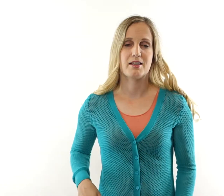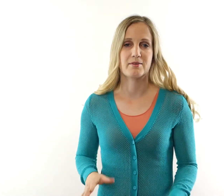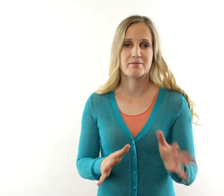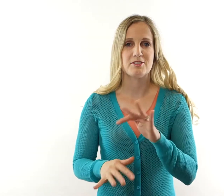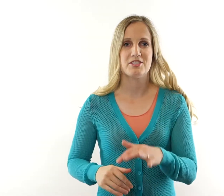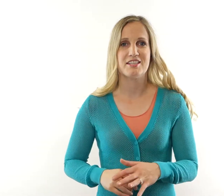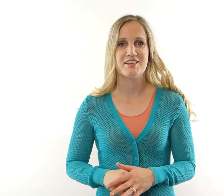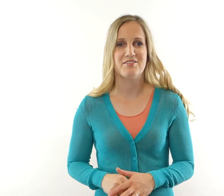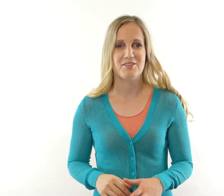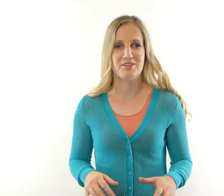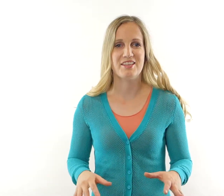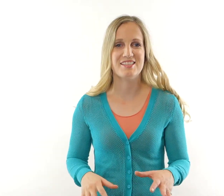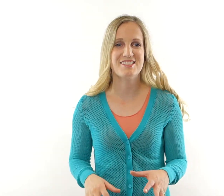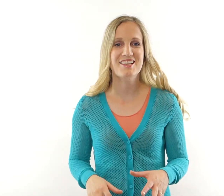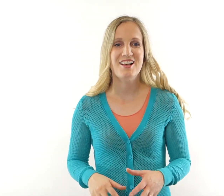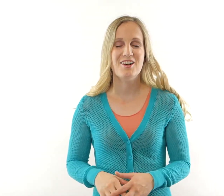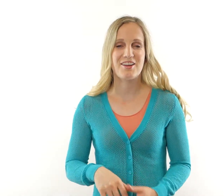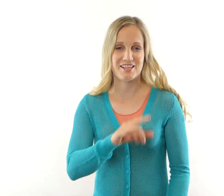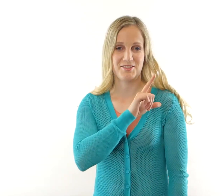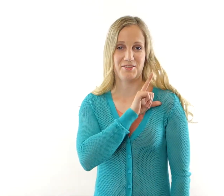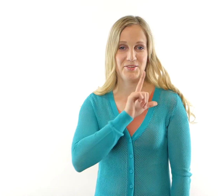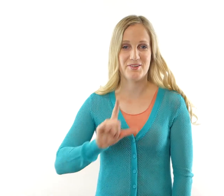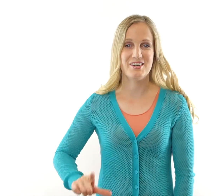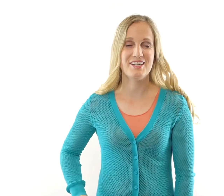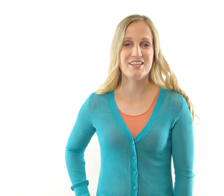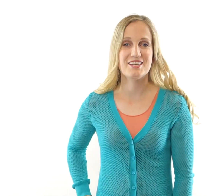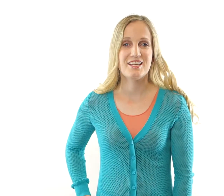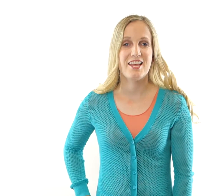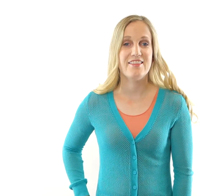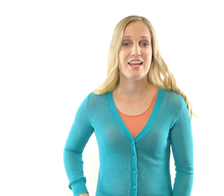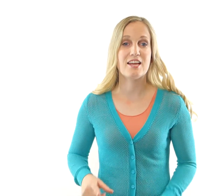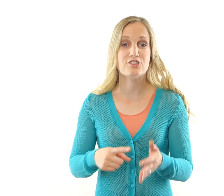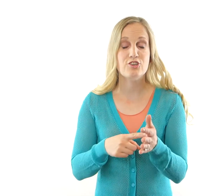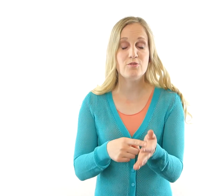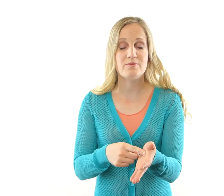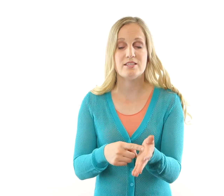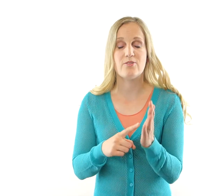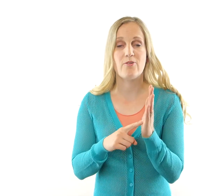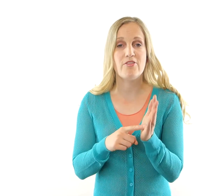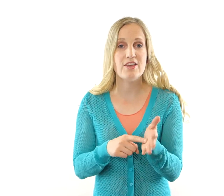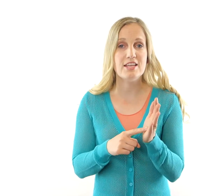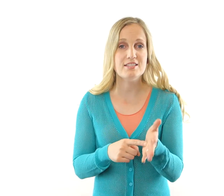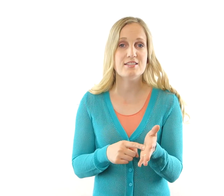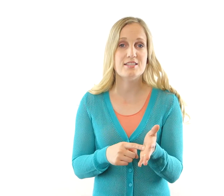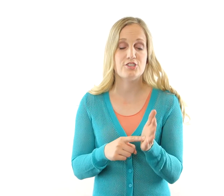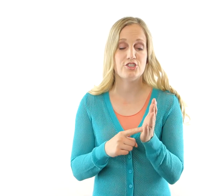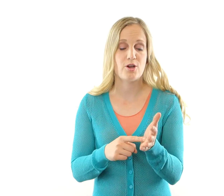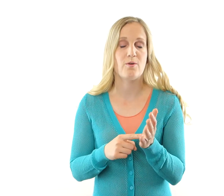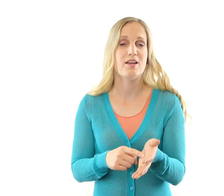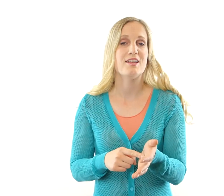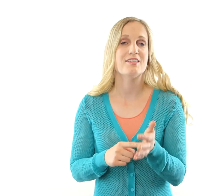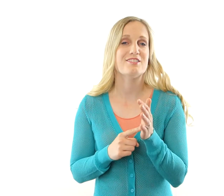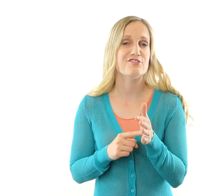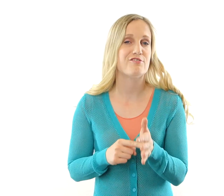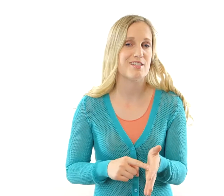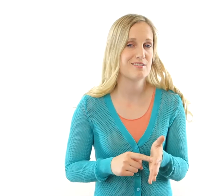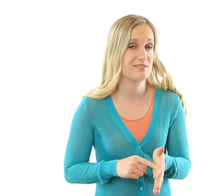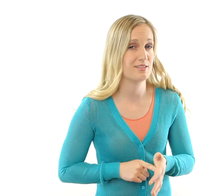Anyway, just thinking of other things. Okay, so the Lord, and then has shown me. So this is show, and it's a directional